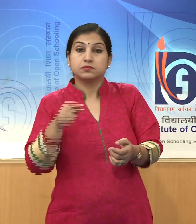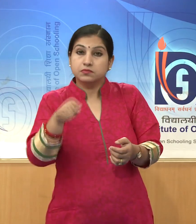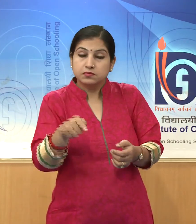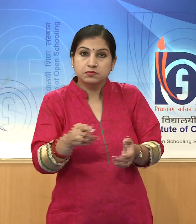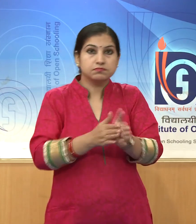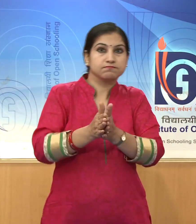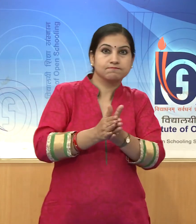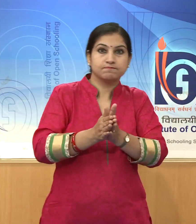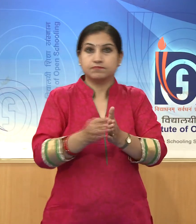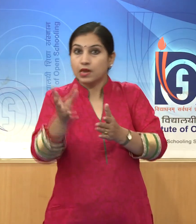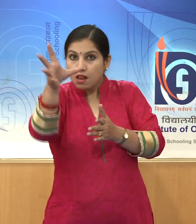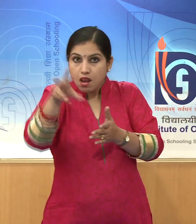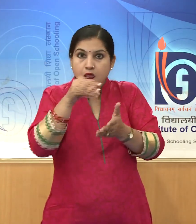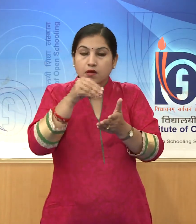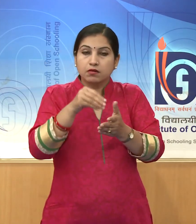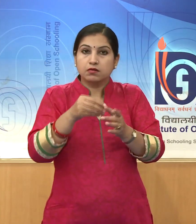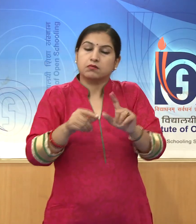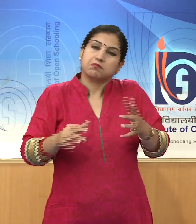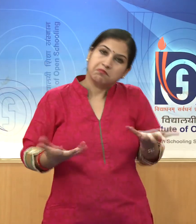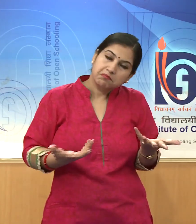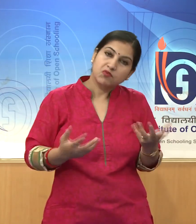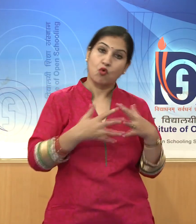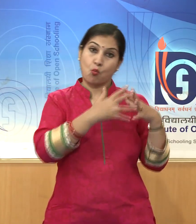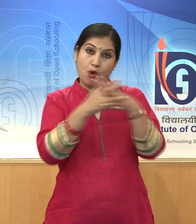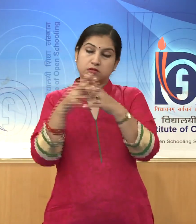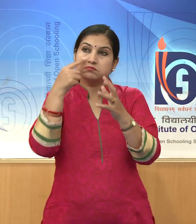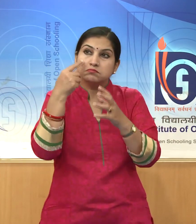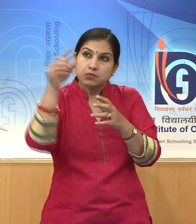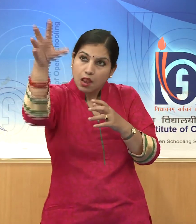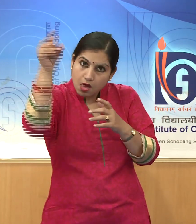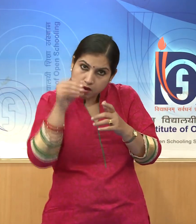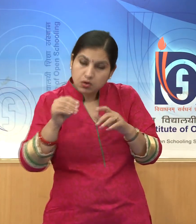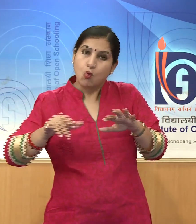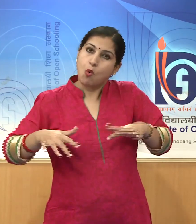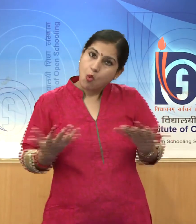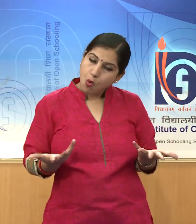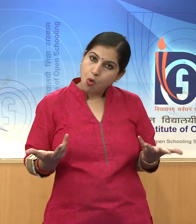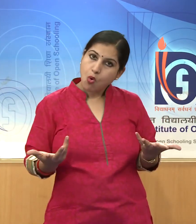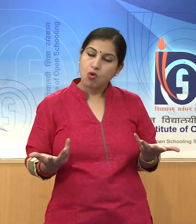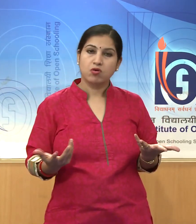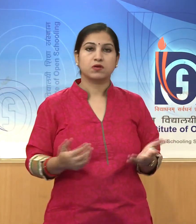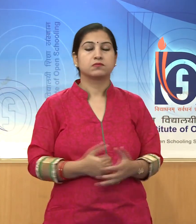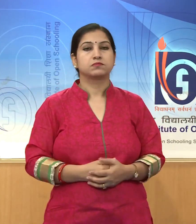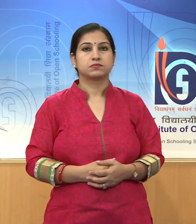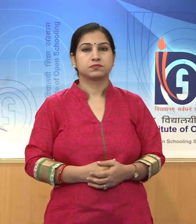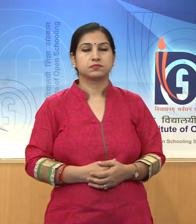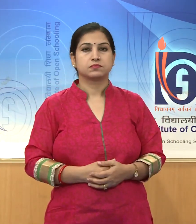took inspiration either from the West or Far